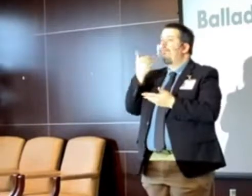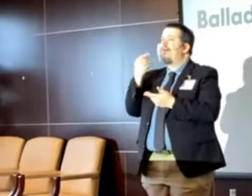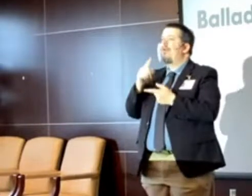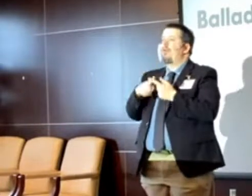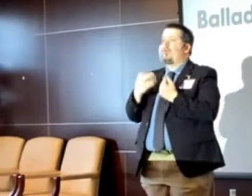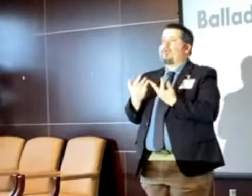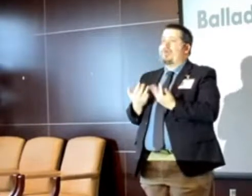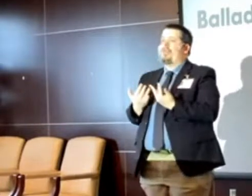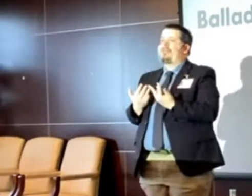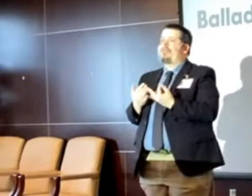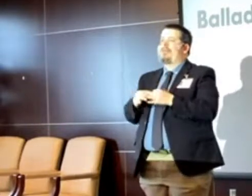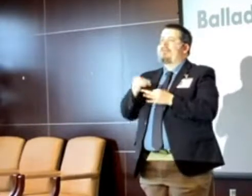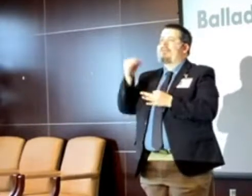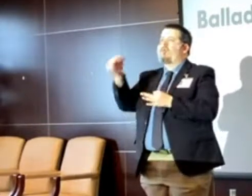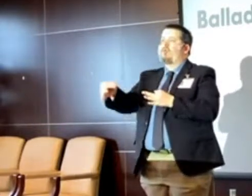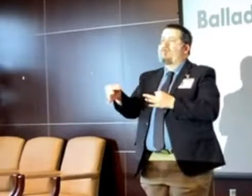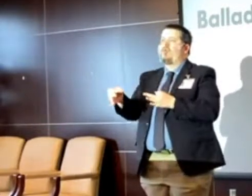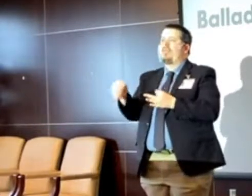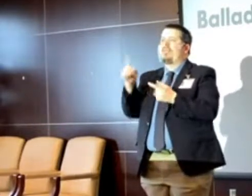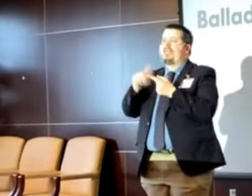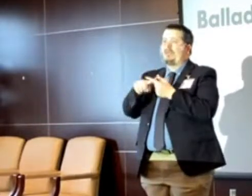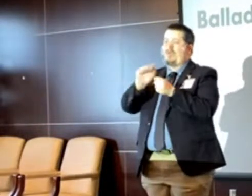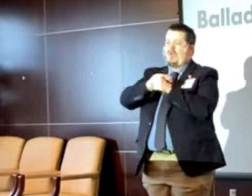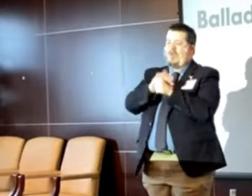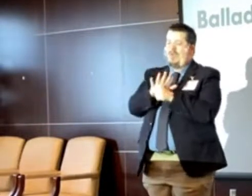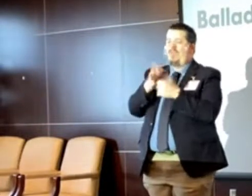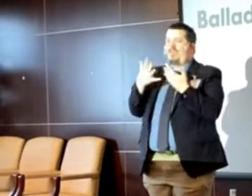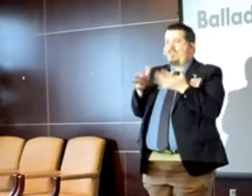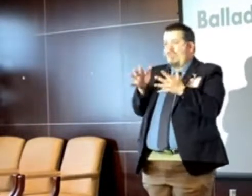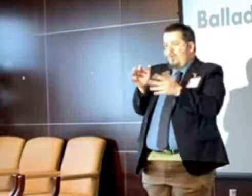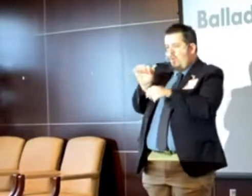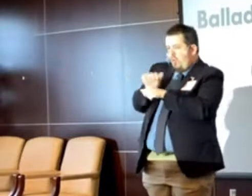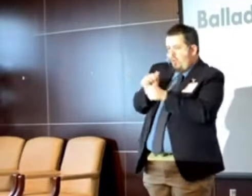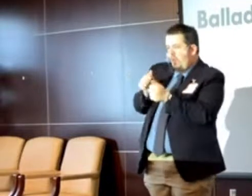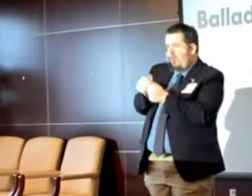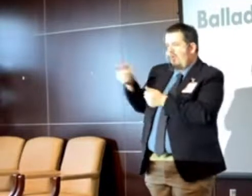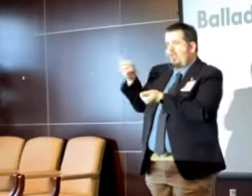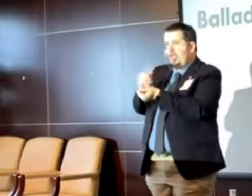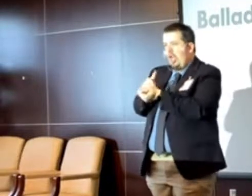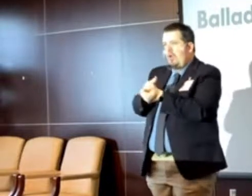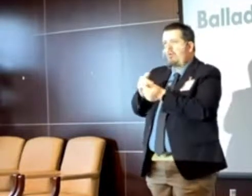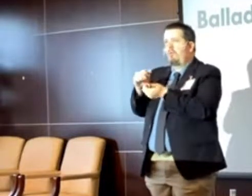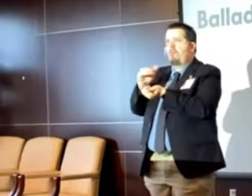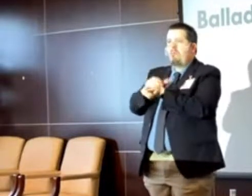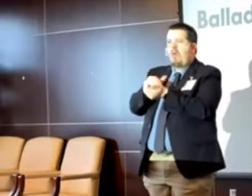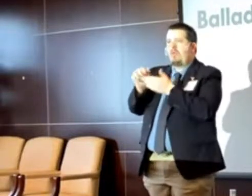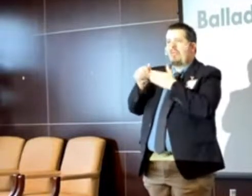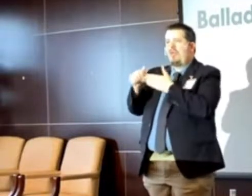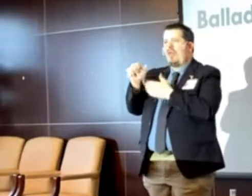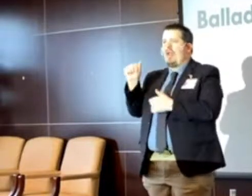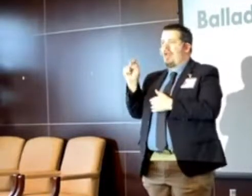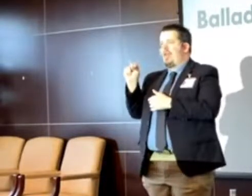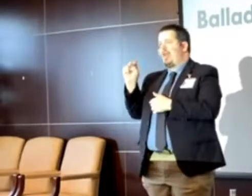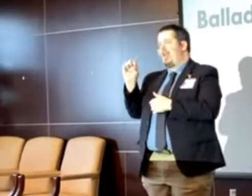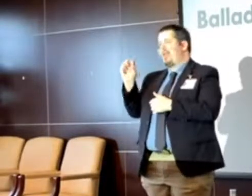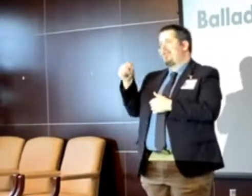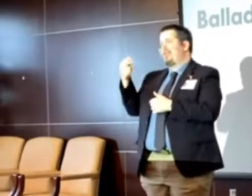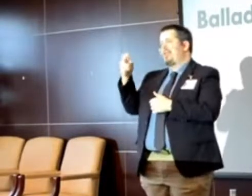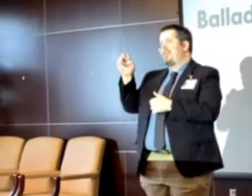interest clinically to postpone that surgery. And we're working with our anesthesiologists and our medical leadership, physician